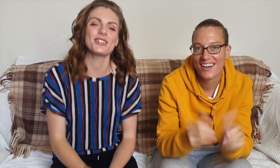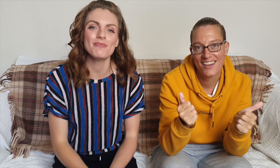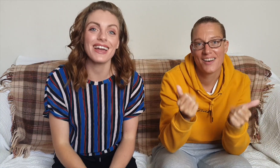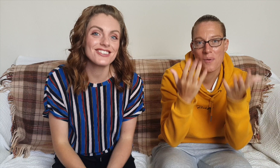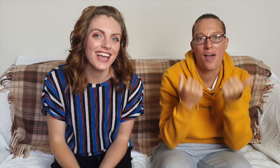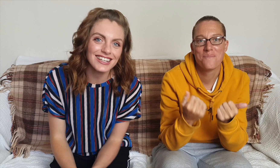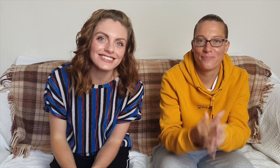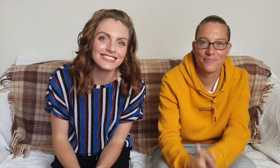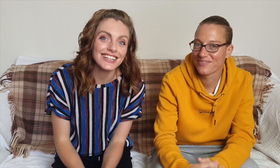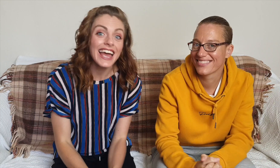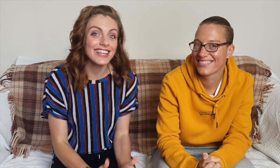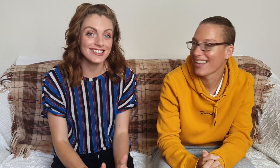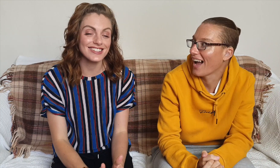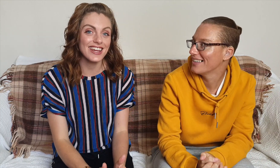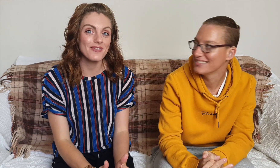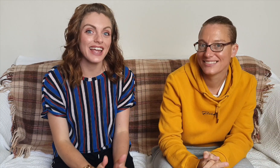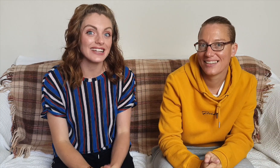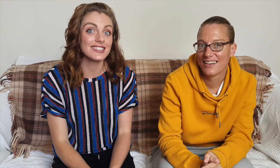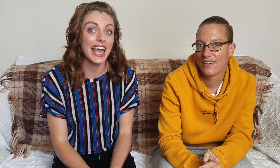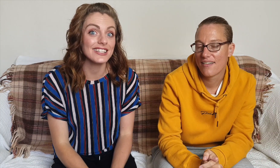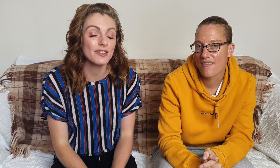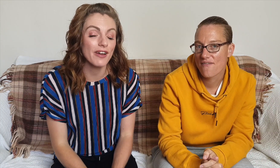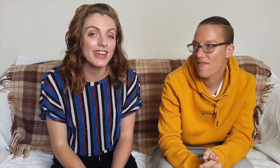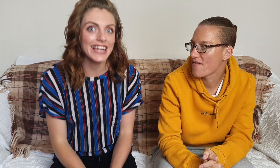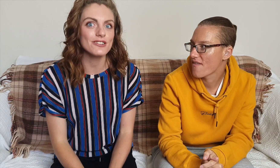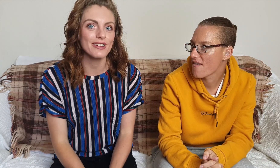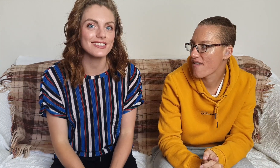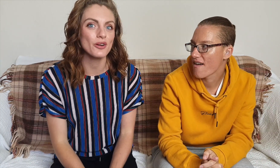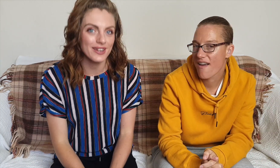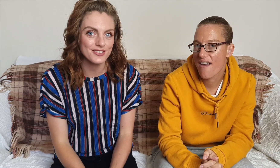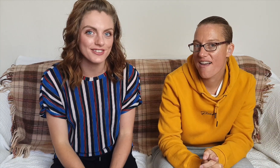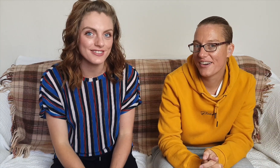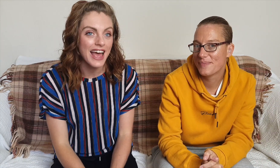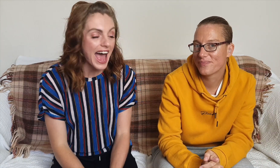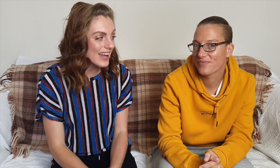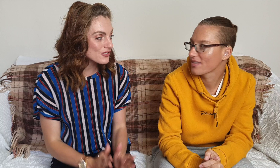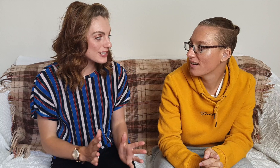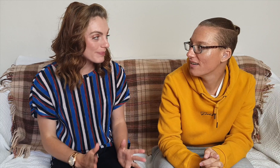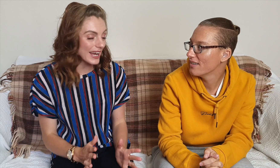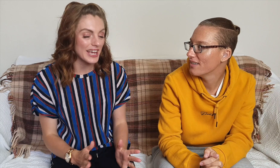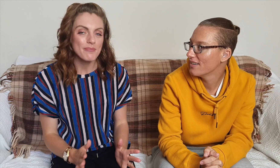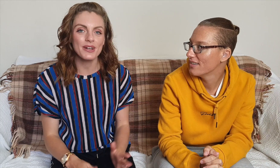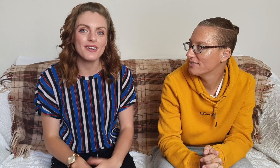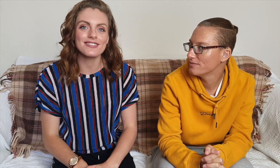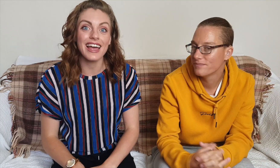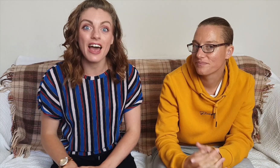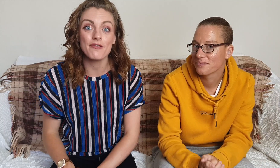welcome to my channel. Yesterday we asked Kelly some very interesting questions and she's back because I have a